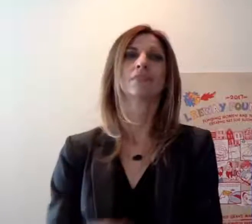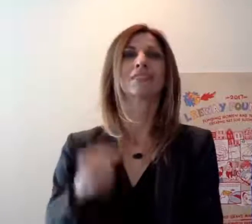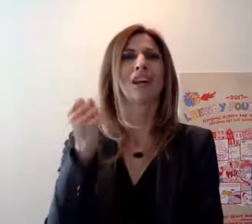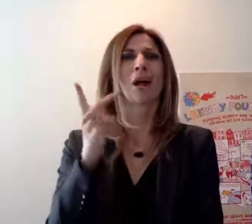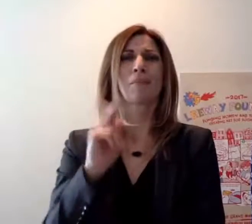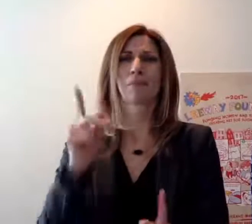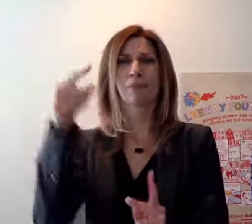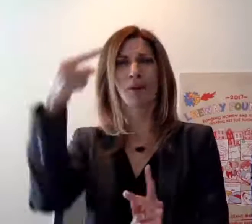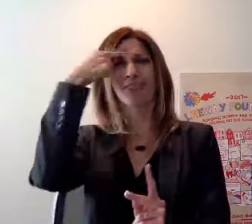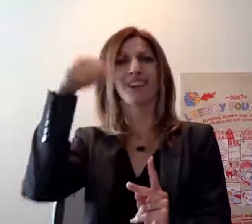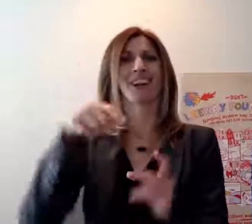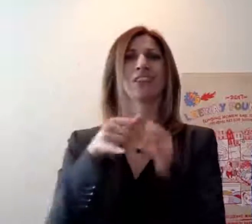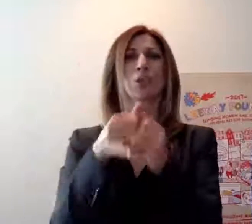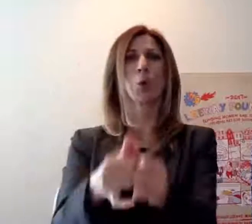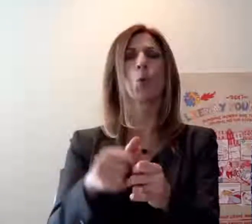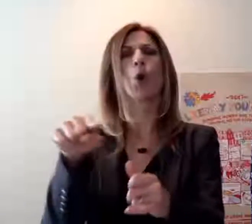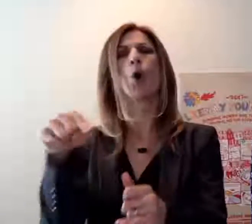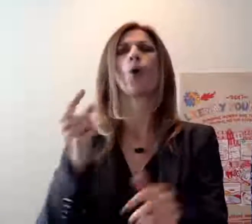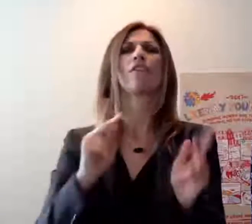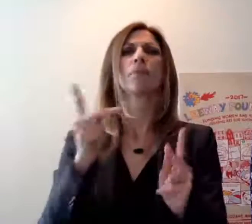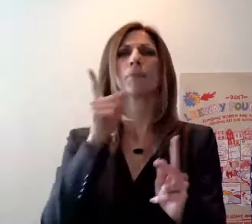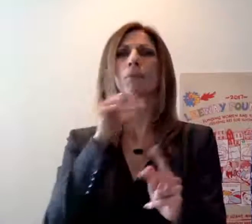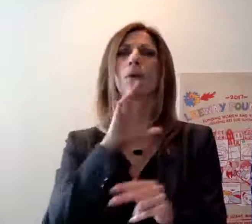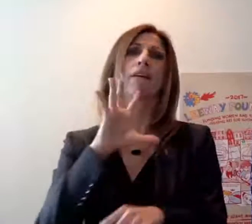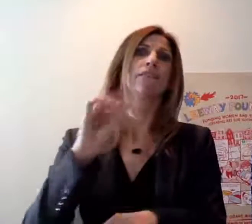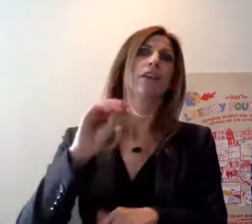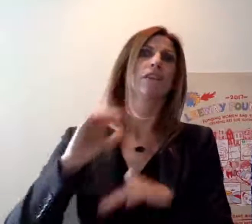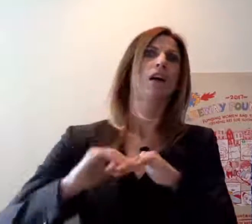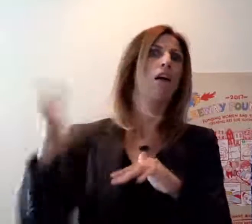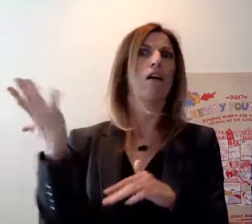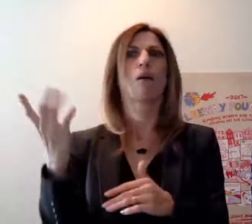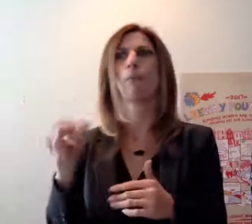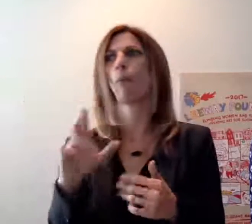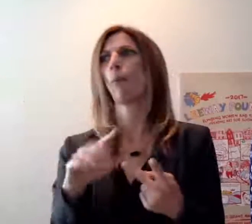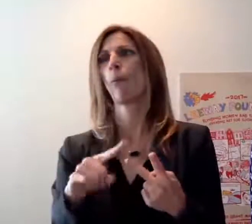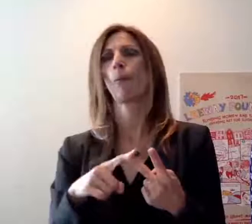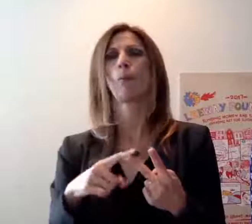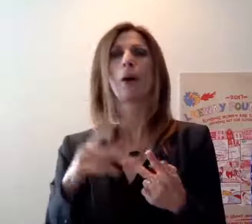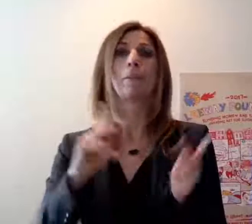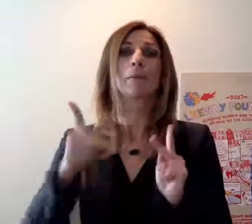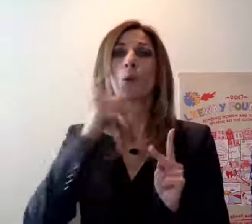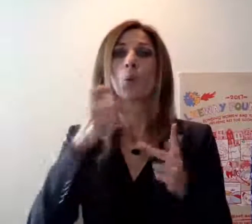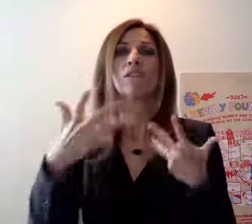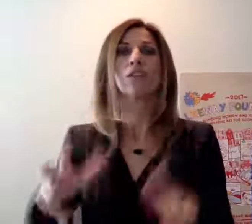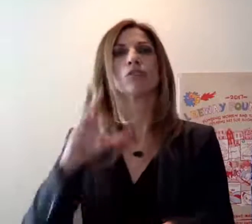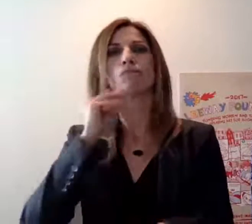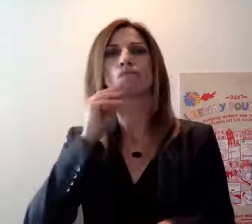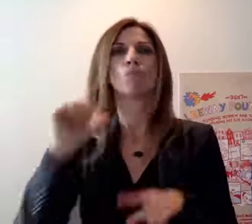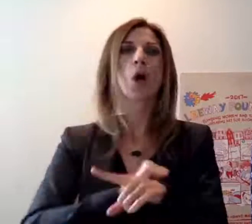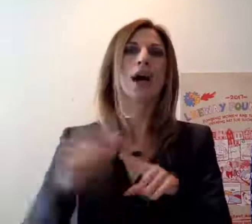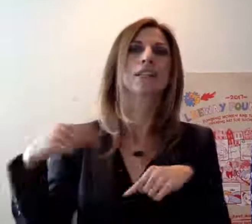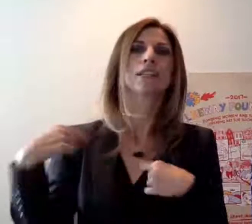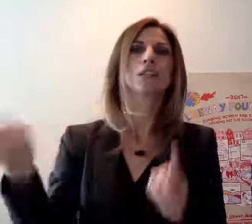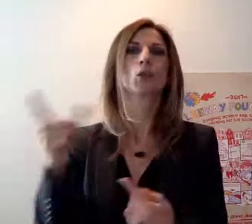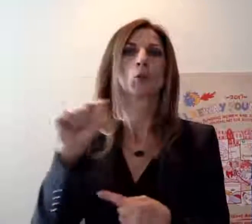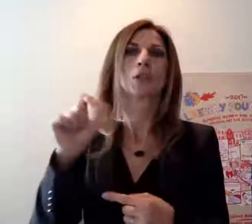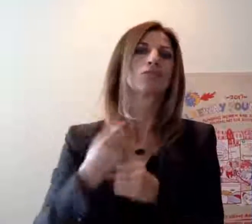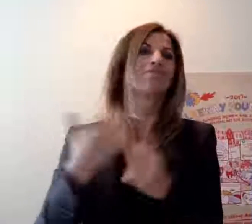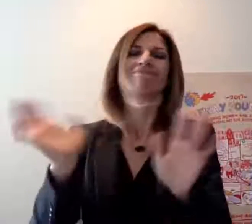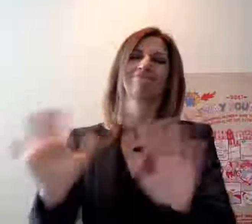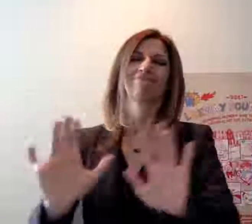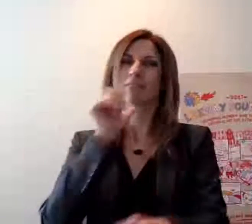only for people who are, 50 and above, or people who have been practicing for decades in some way or another. And that's